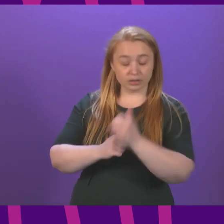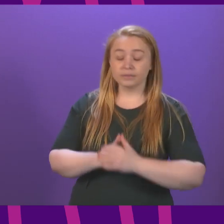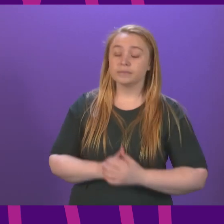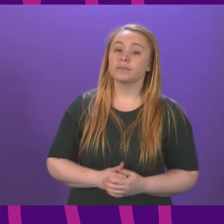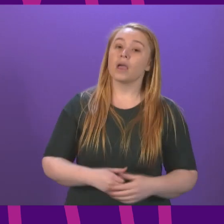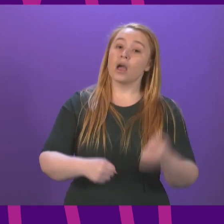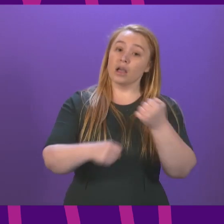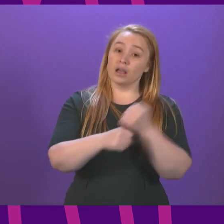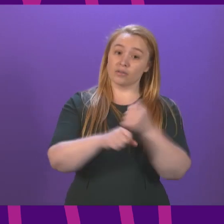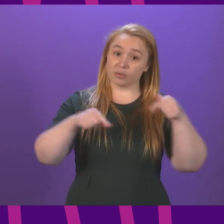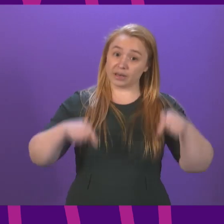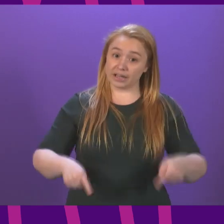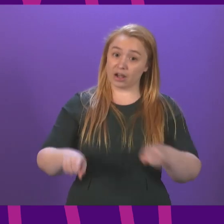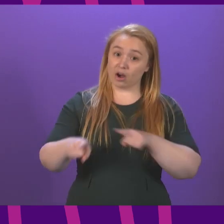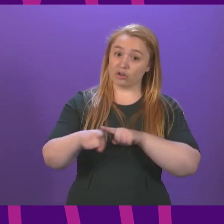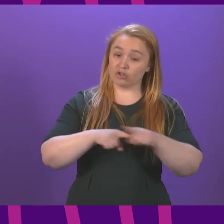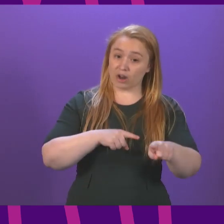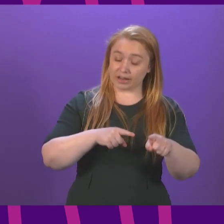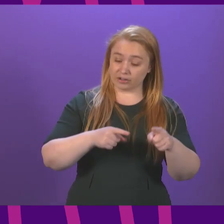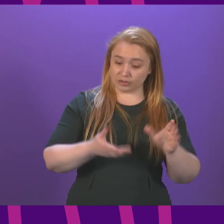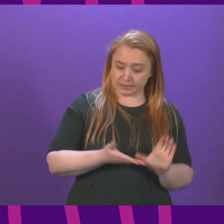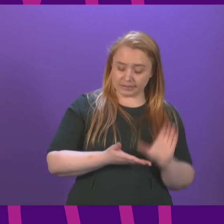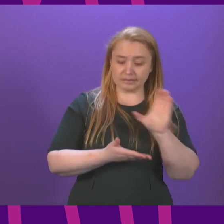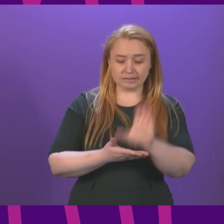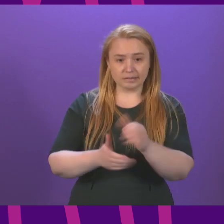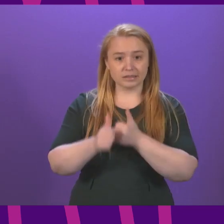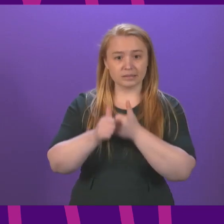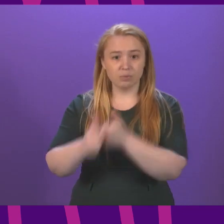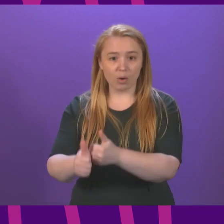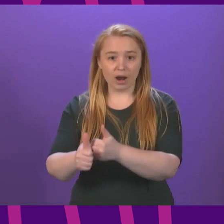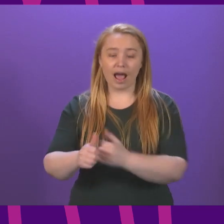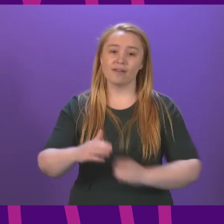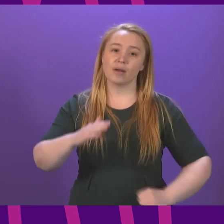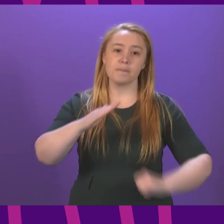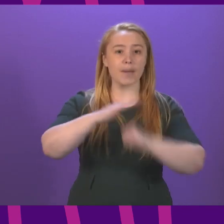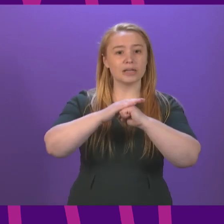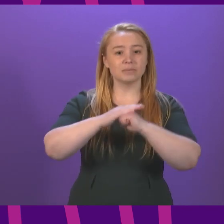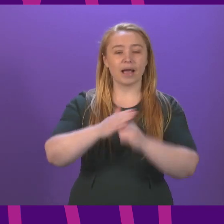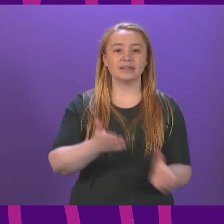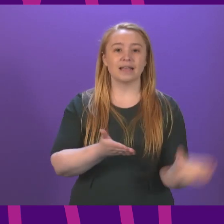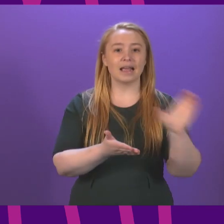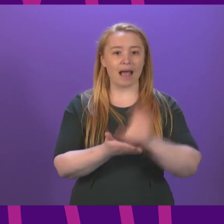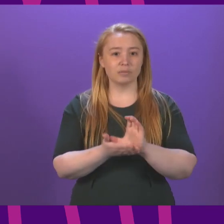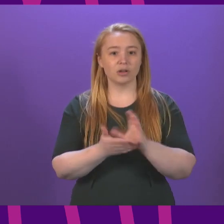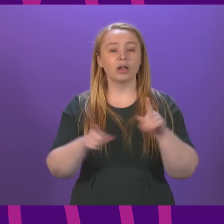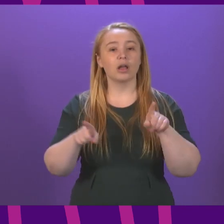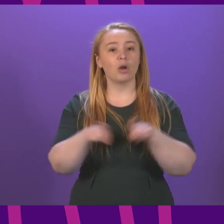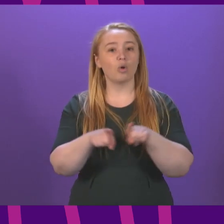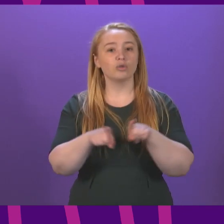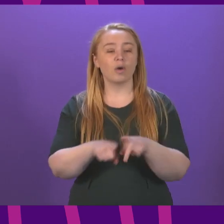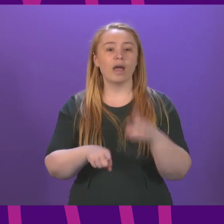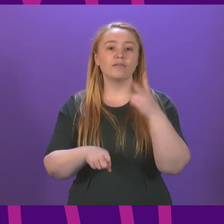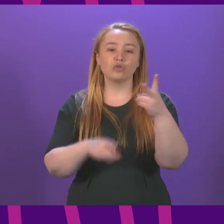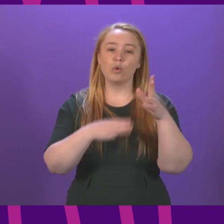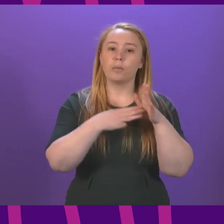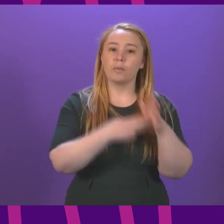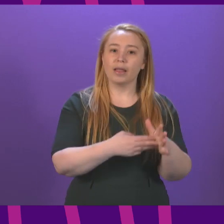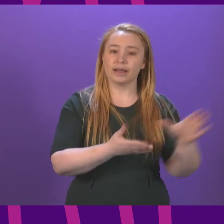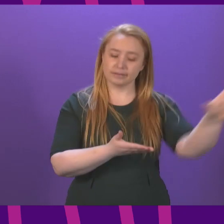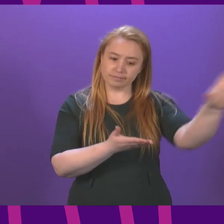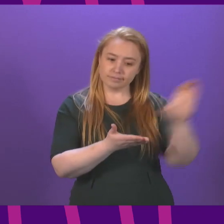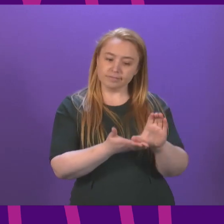here is doing what it can to mitigate that cut. have maximised our capital borrowing. And, of course, we have drawn down £200 million of financial transaction capital from